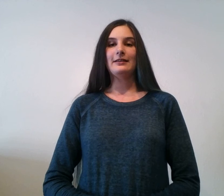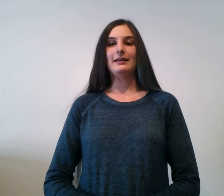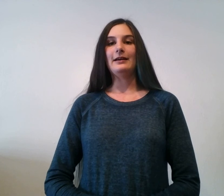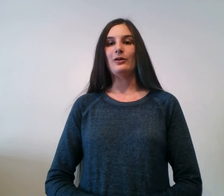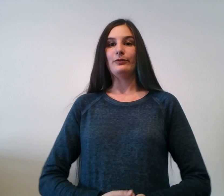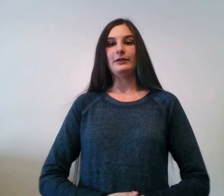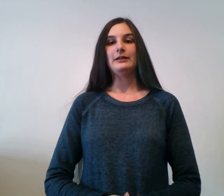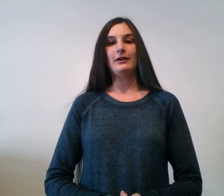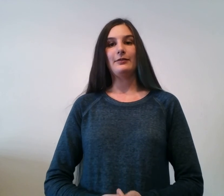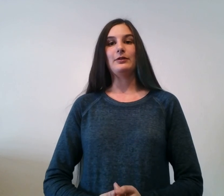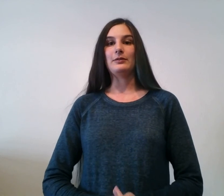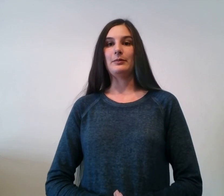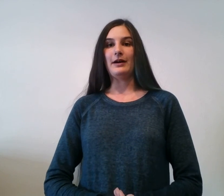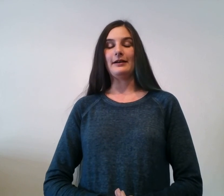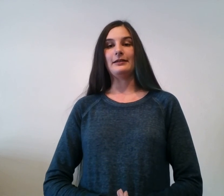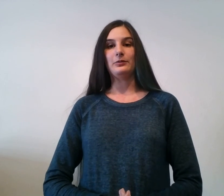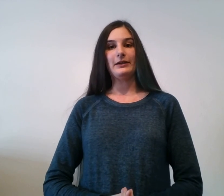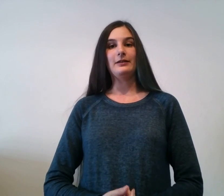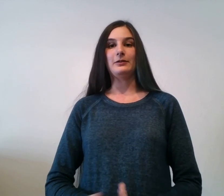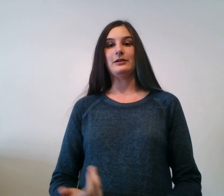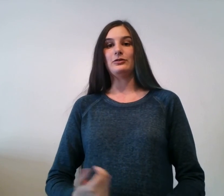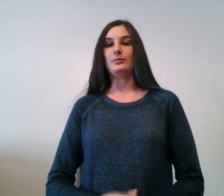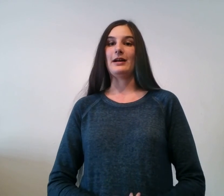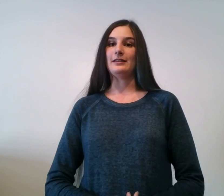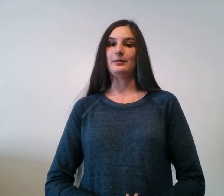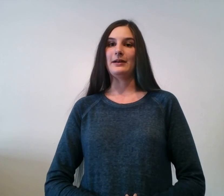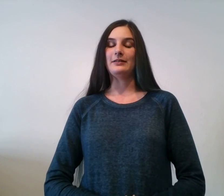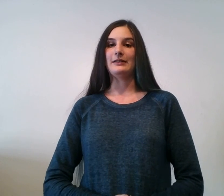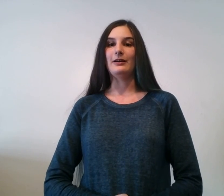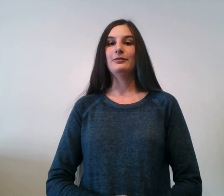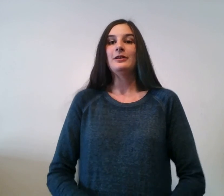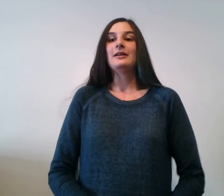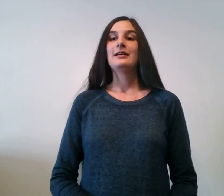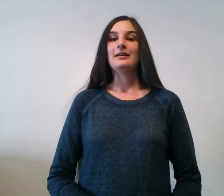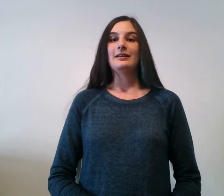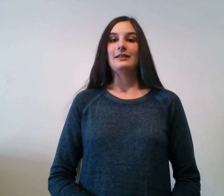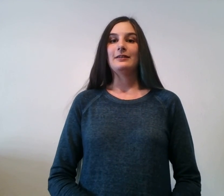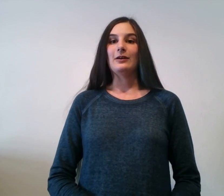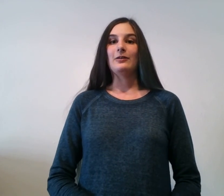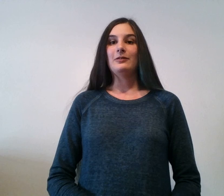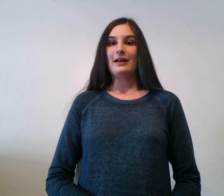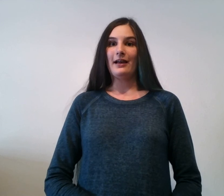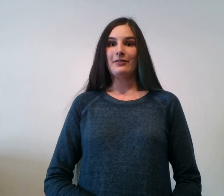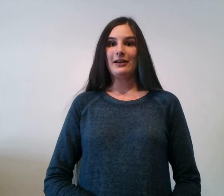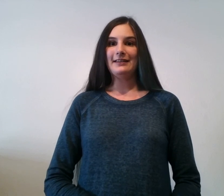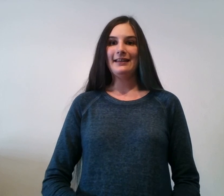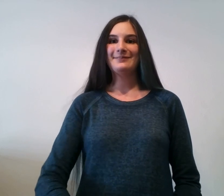today. Hopefully you have someone to practice with, or you can just practice by yourself. So have a great day.